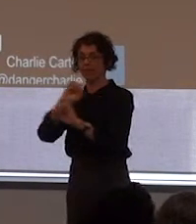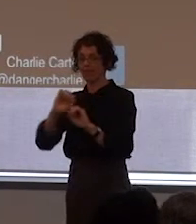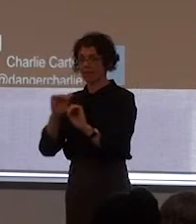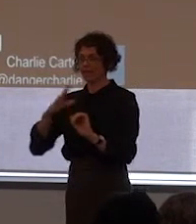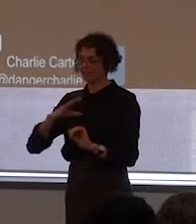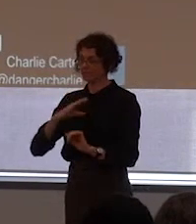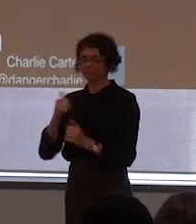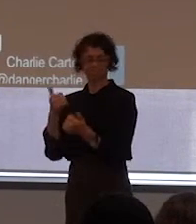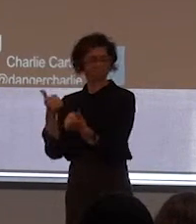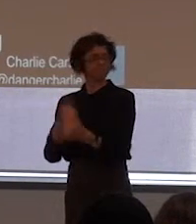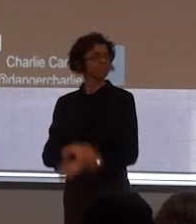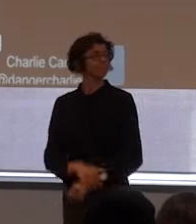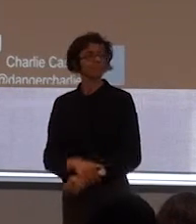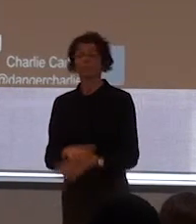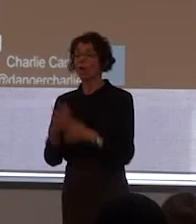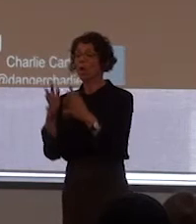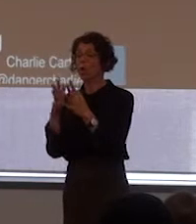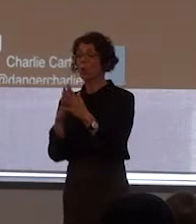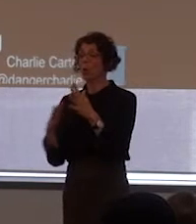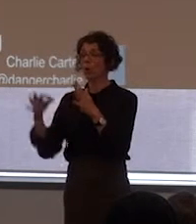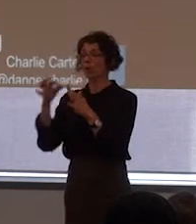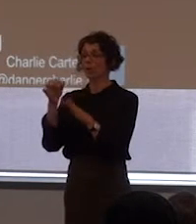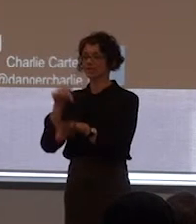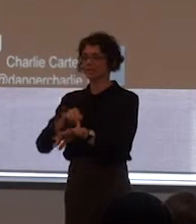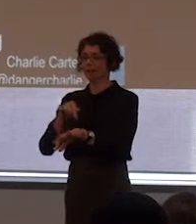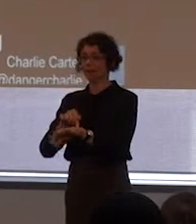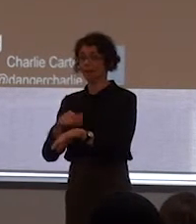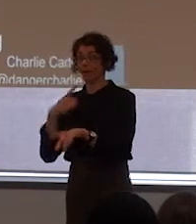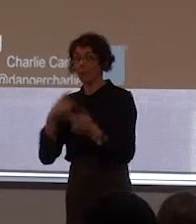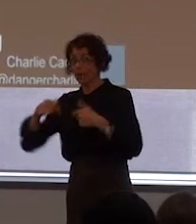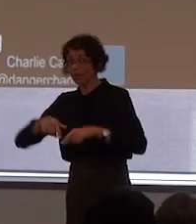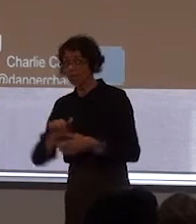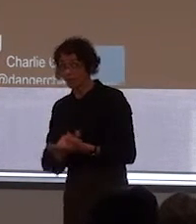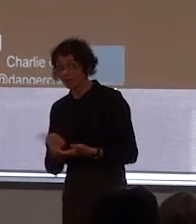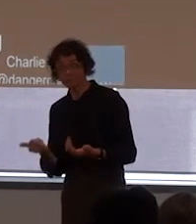Okay. WordPress time. That's what we're here for, right?